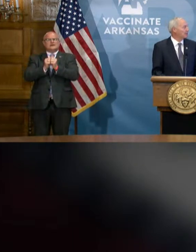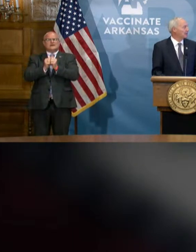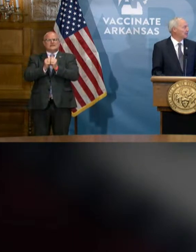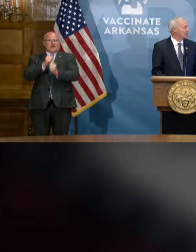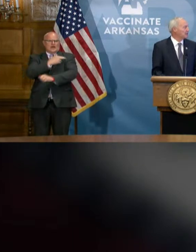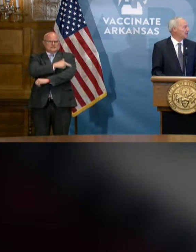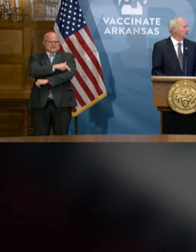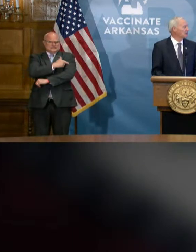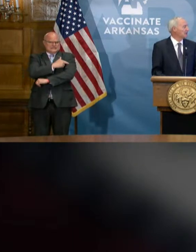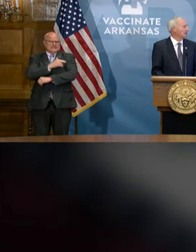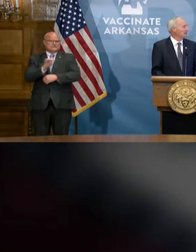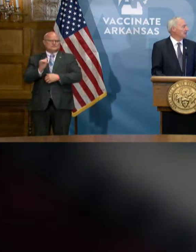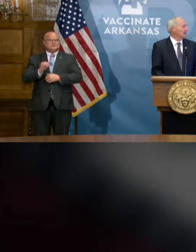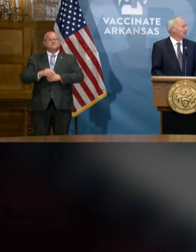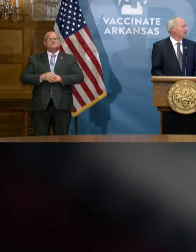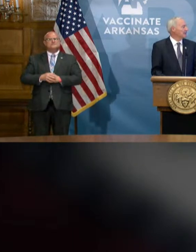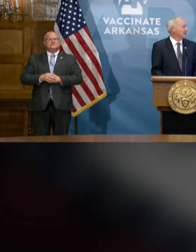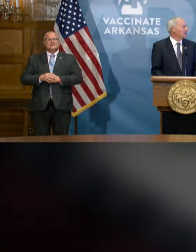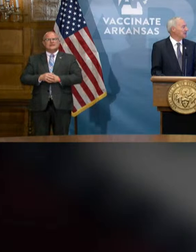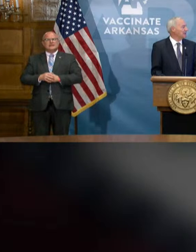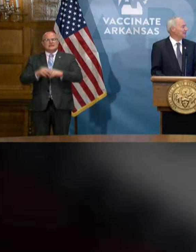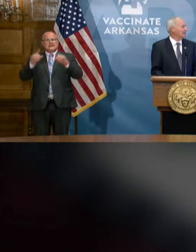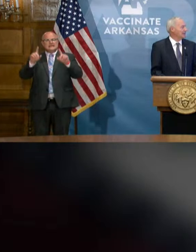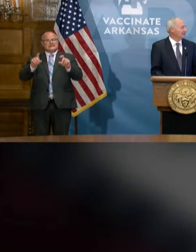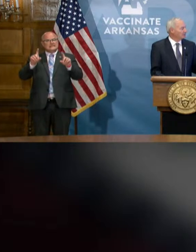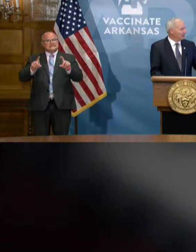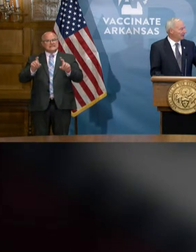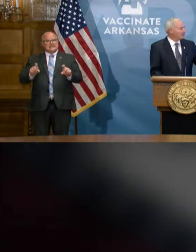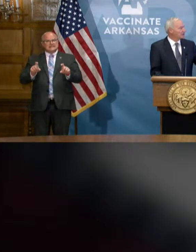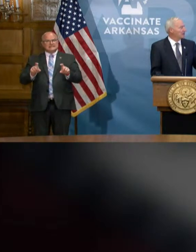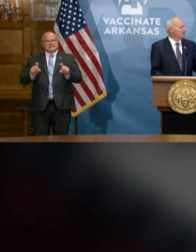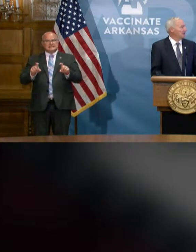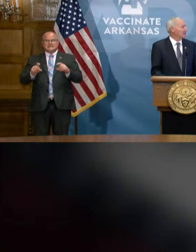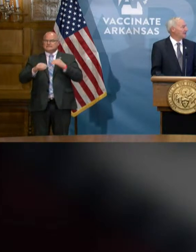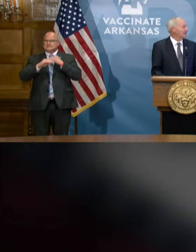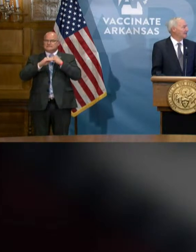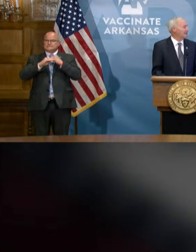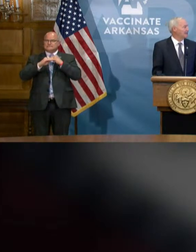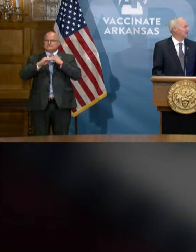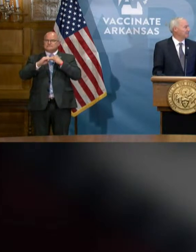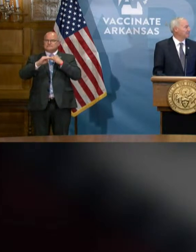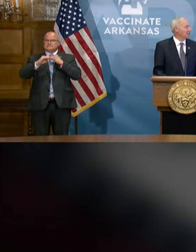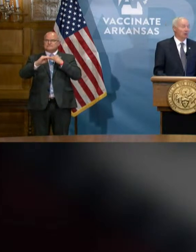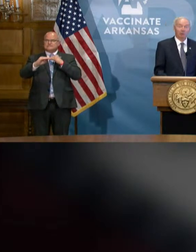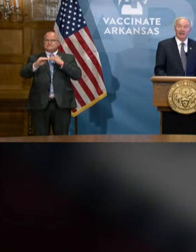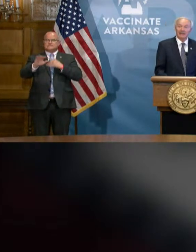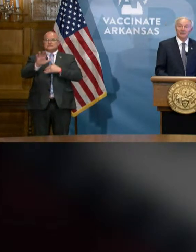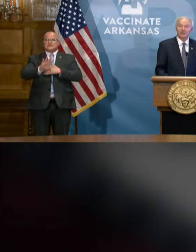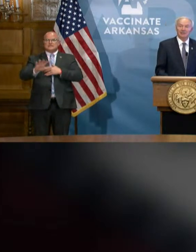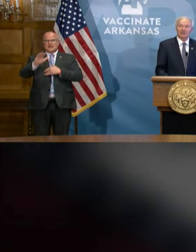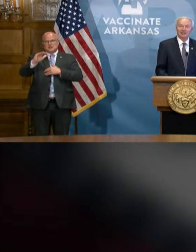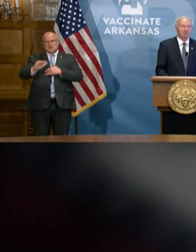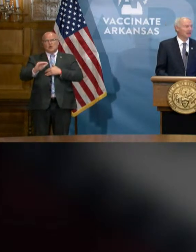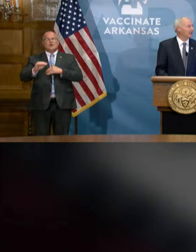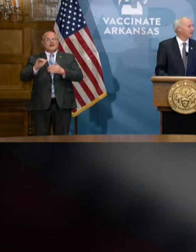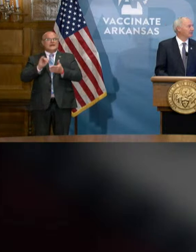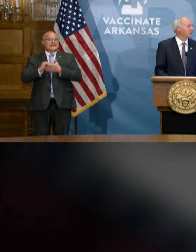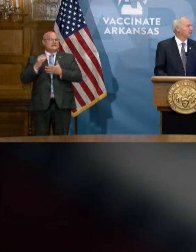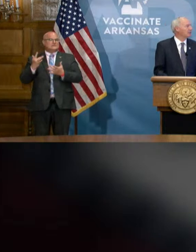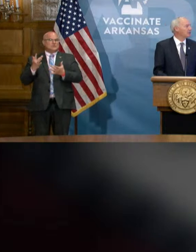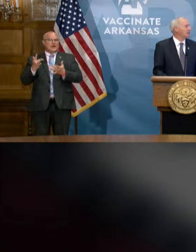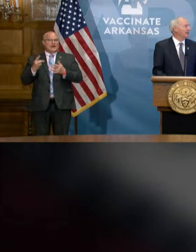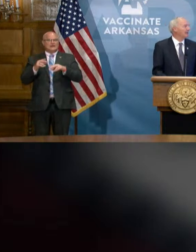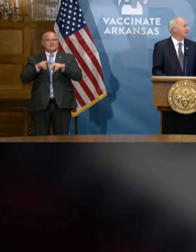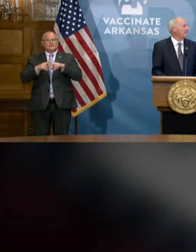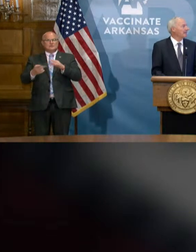our hospitalizations. The testing remains in the low range, and that's because of